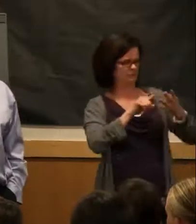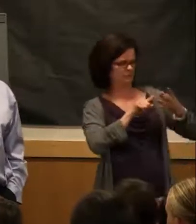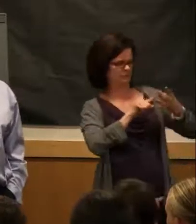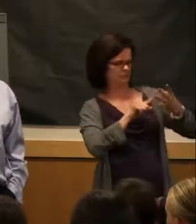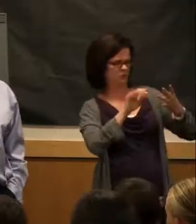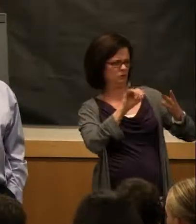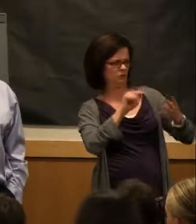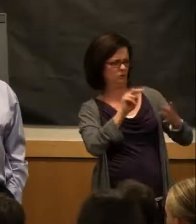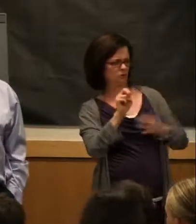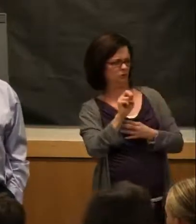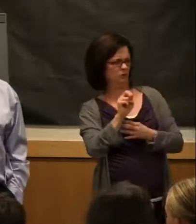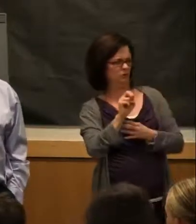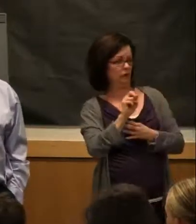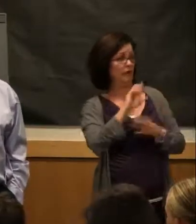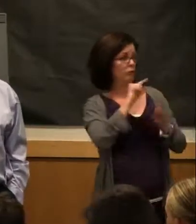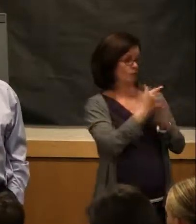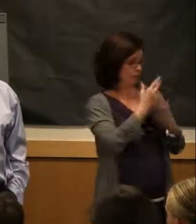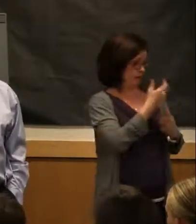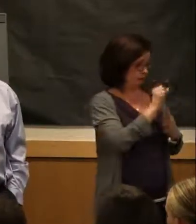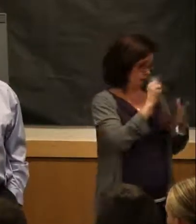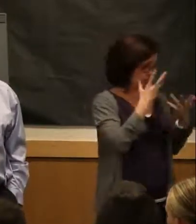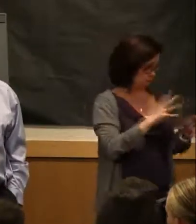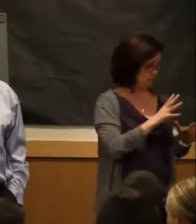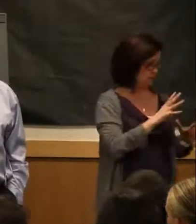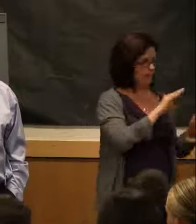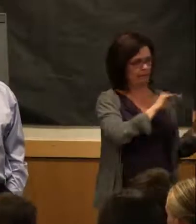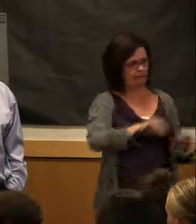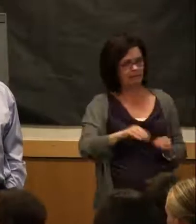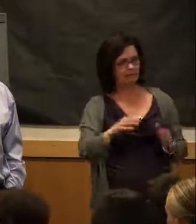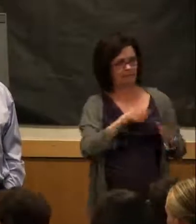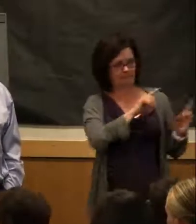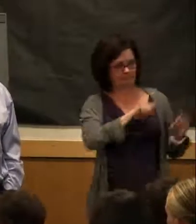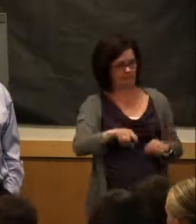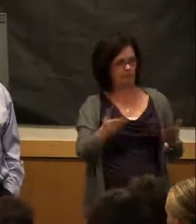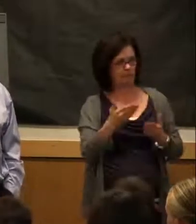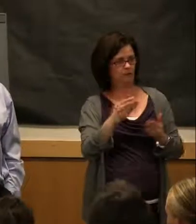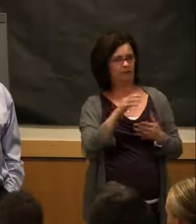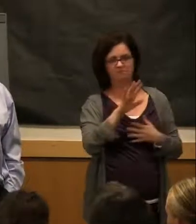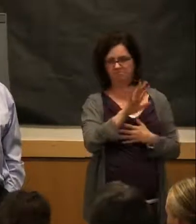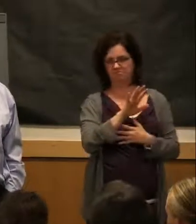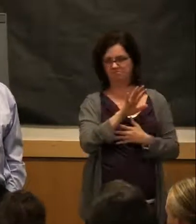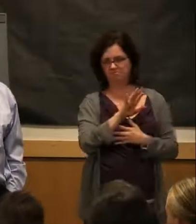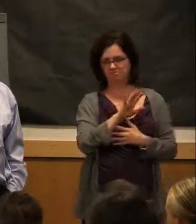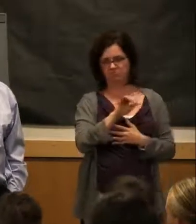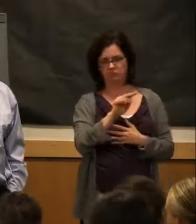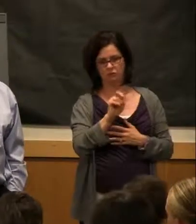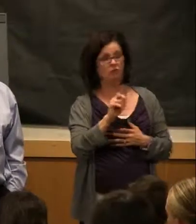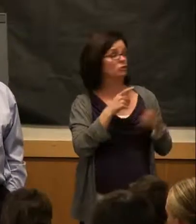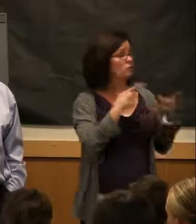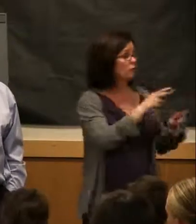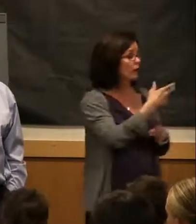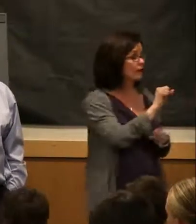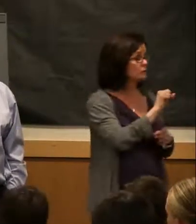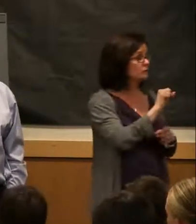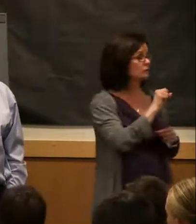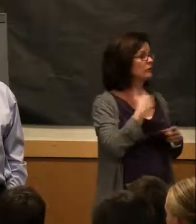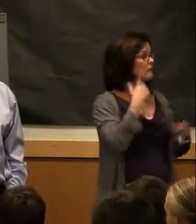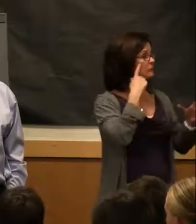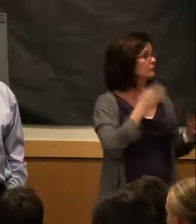mid-June, actually right after I graduated high school. And during high school, I decided that I wanted to